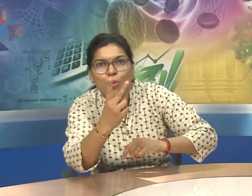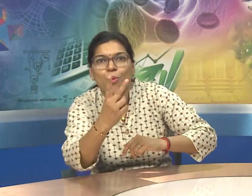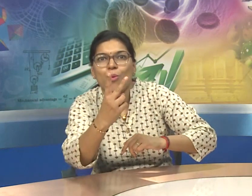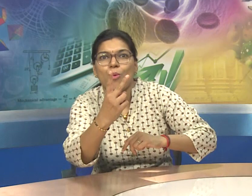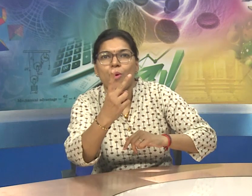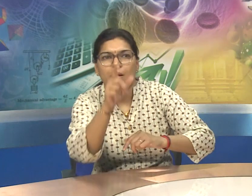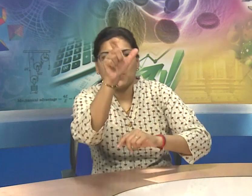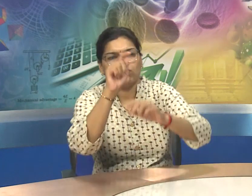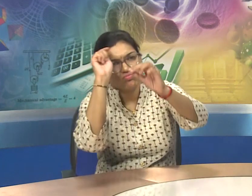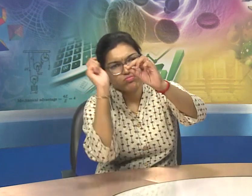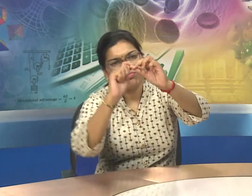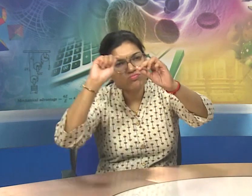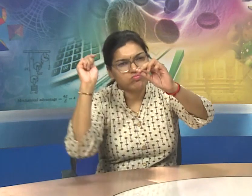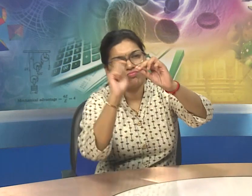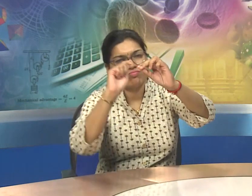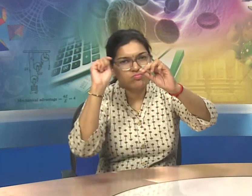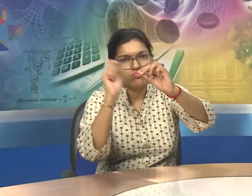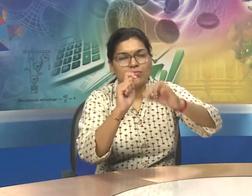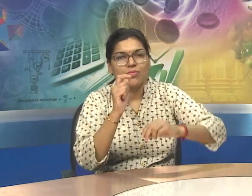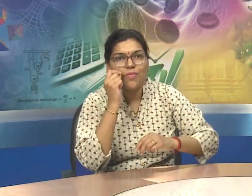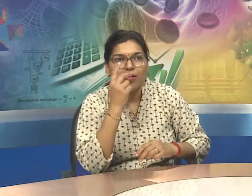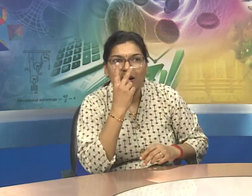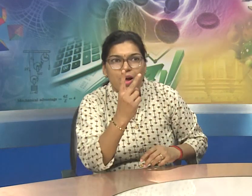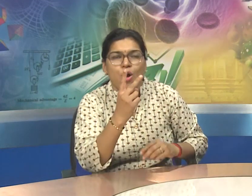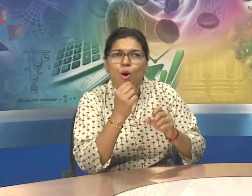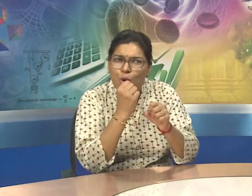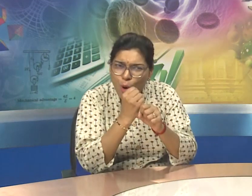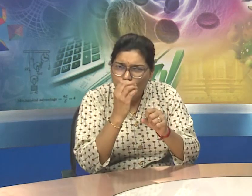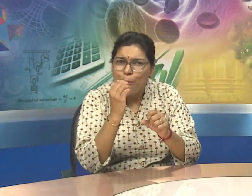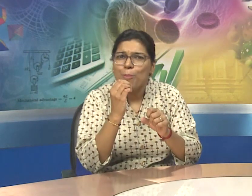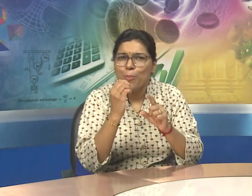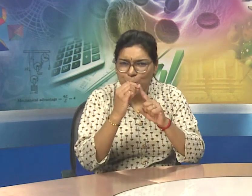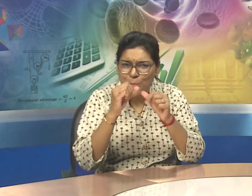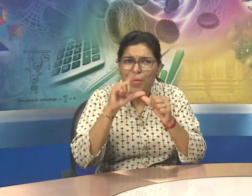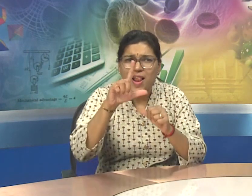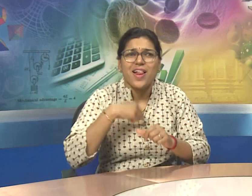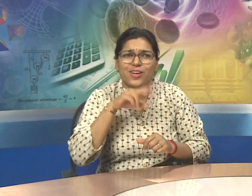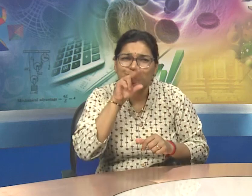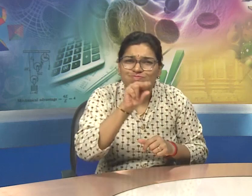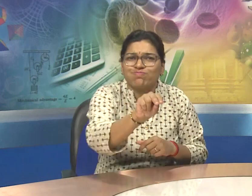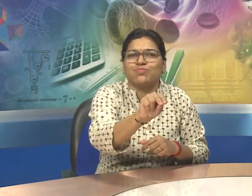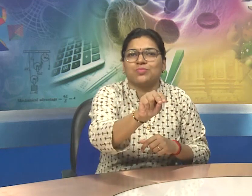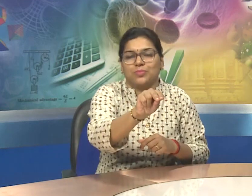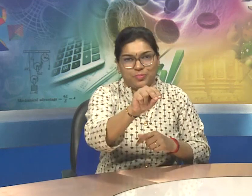together, and he was weak, so weakly he walked towards the door.